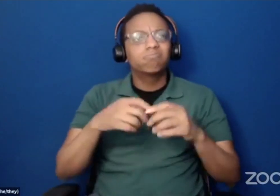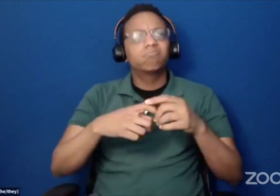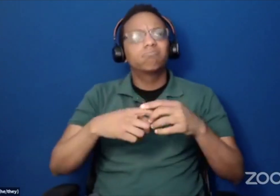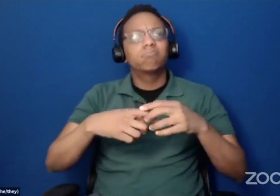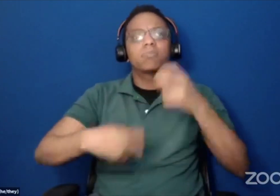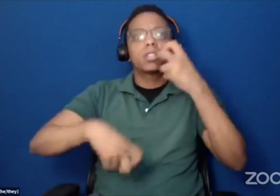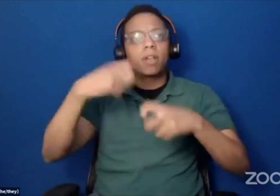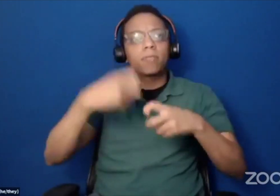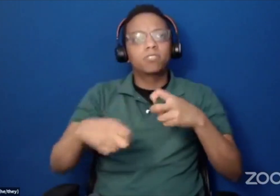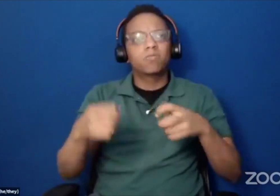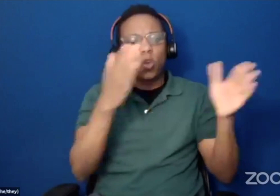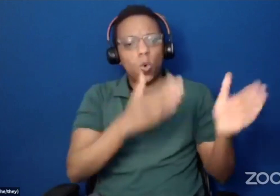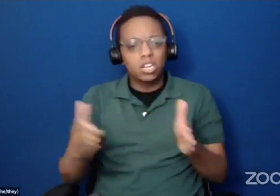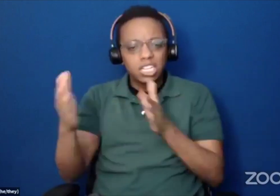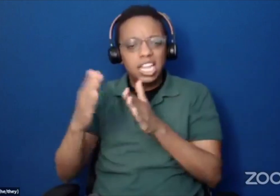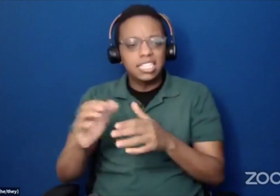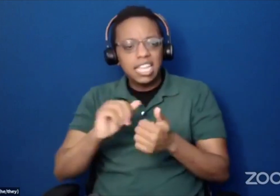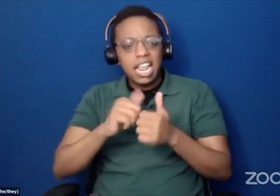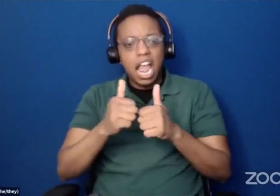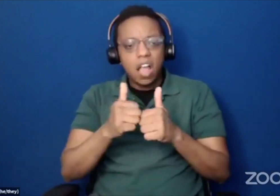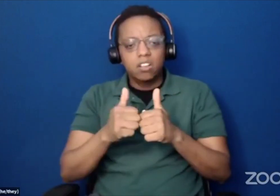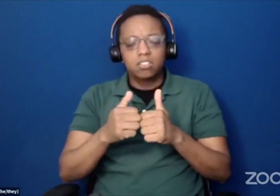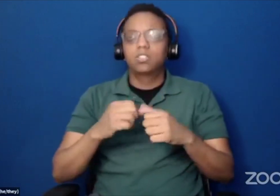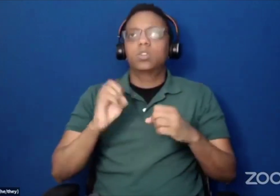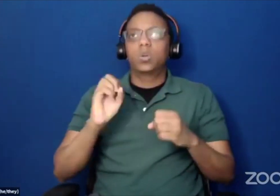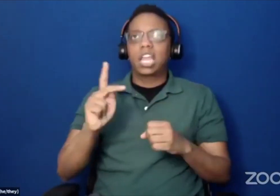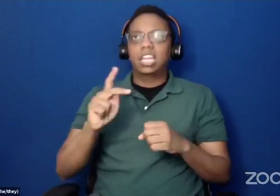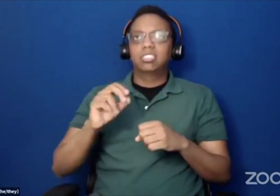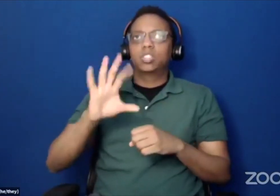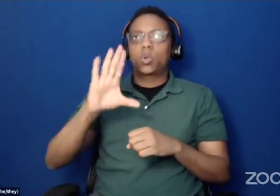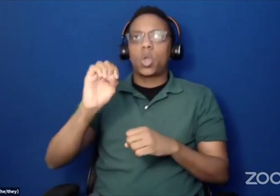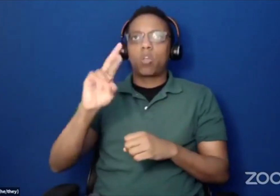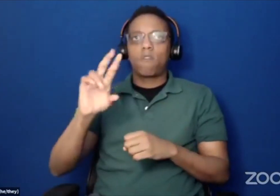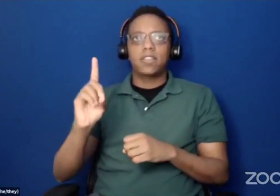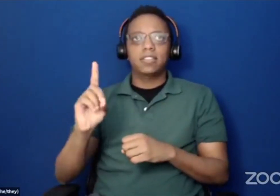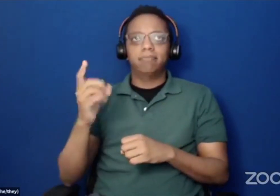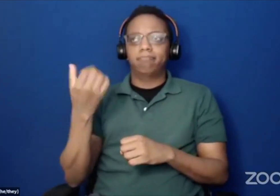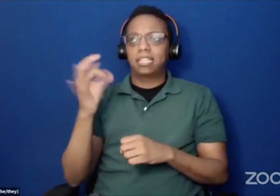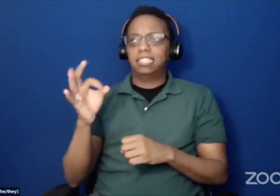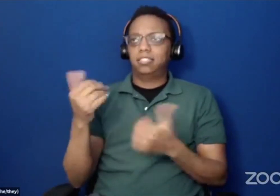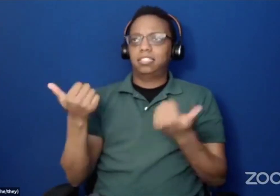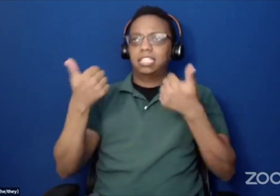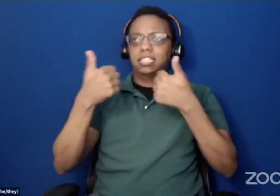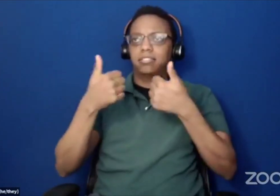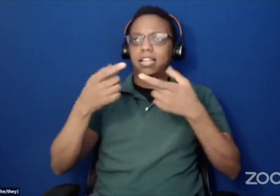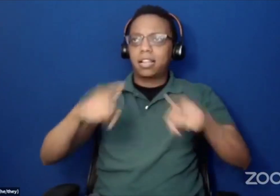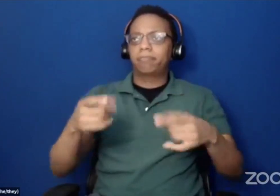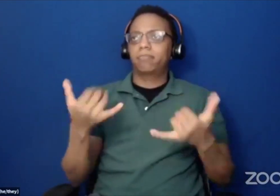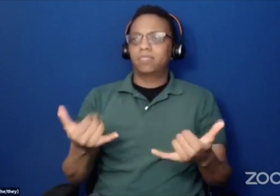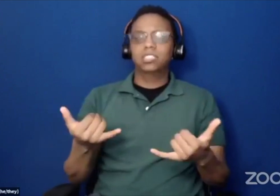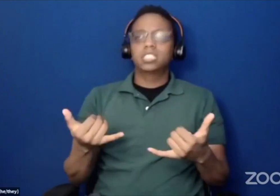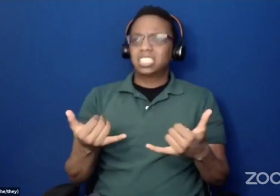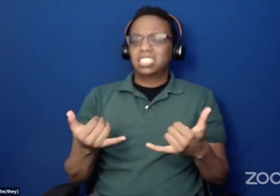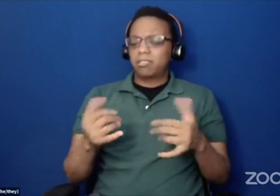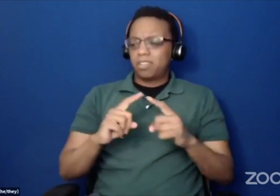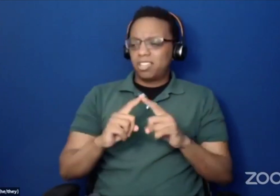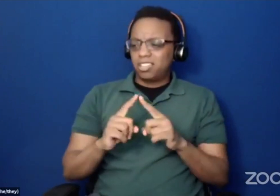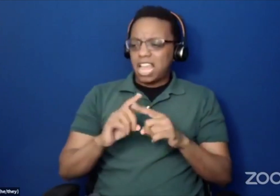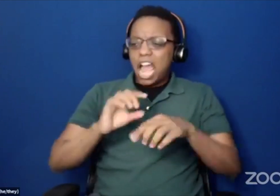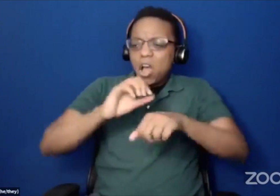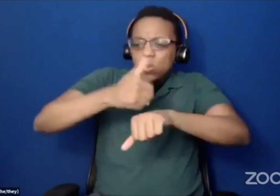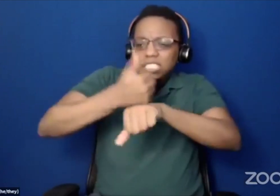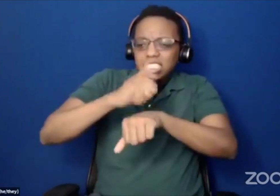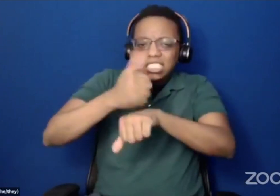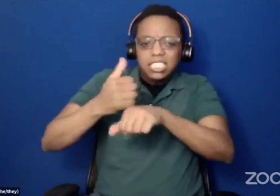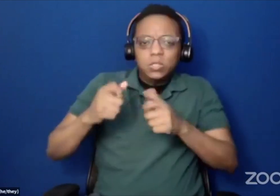organize with in the face of something like COVID-19? And we've utilized technology, utilized Zoom to organize and